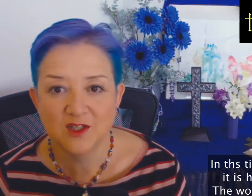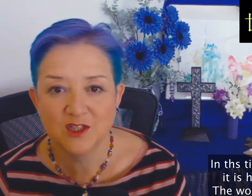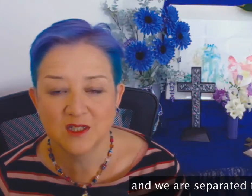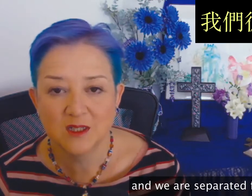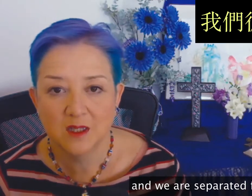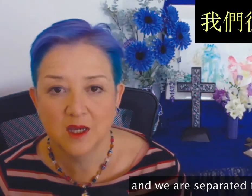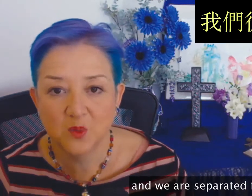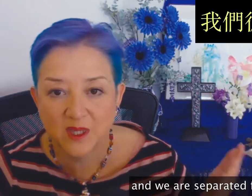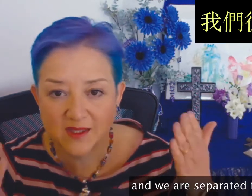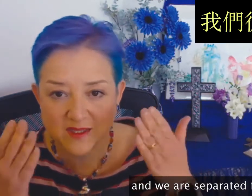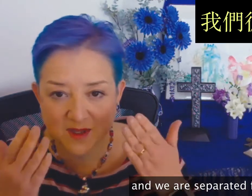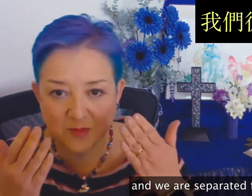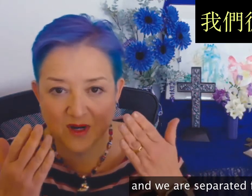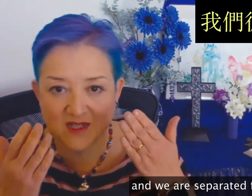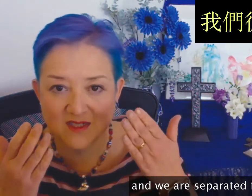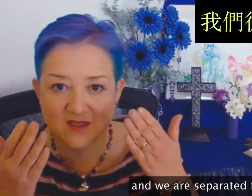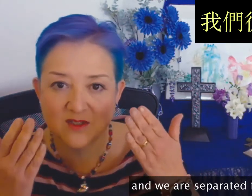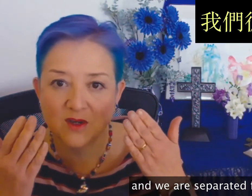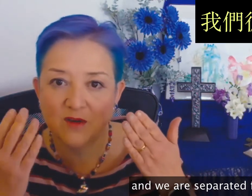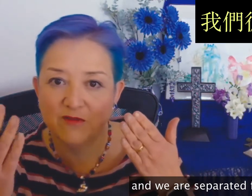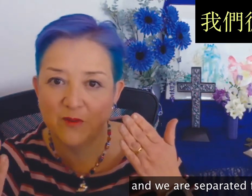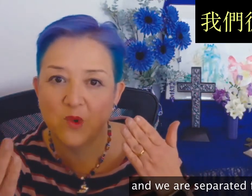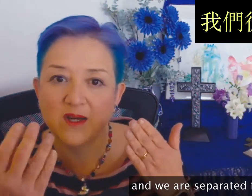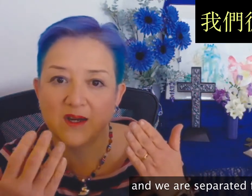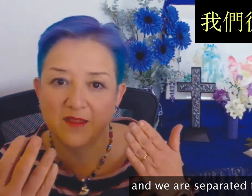changed and we are separated from one another.